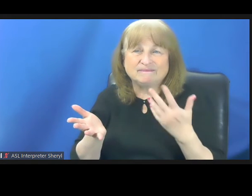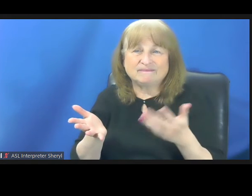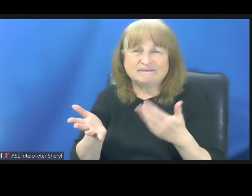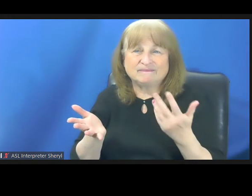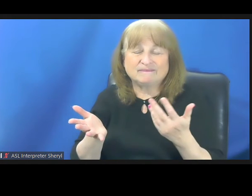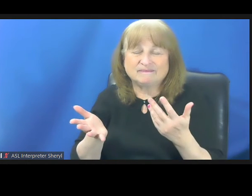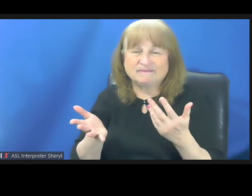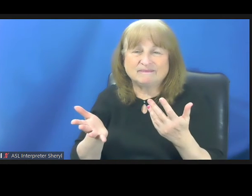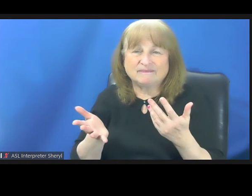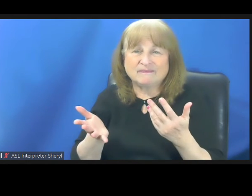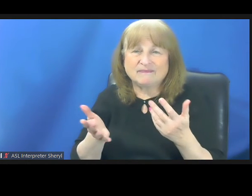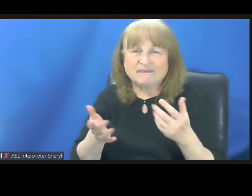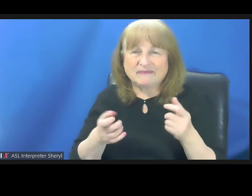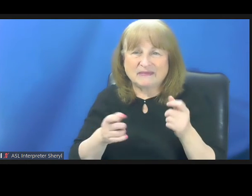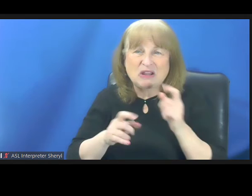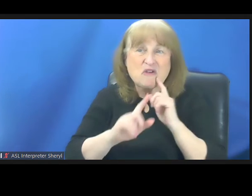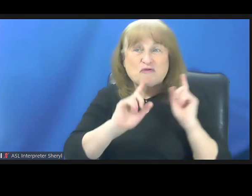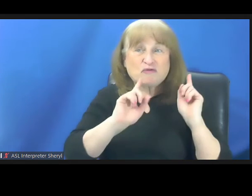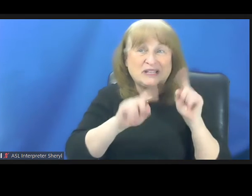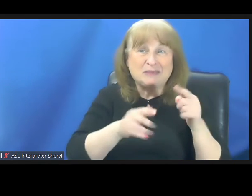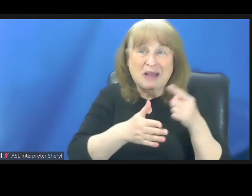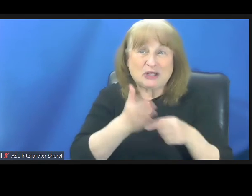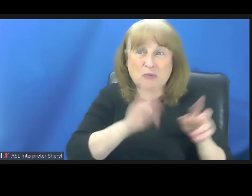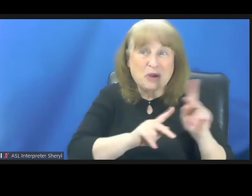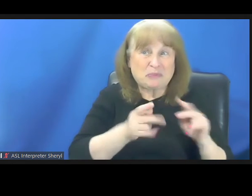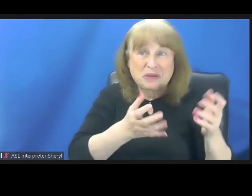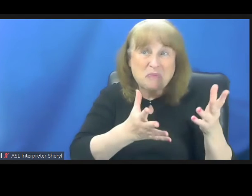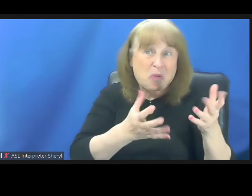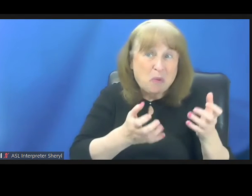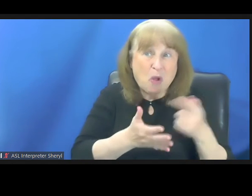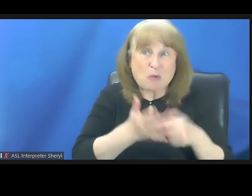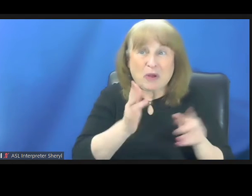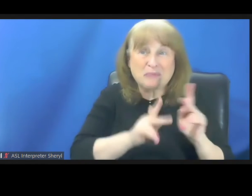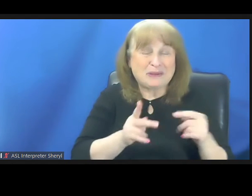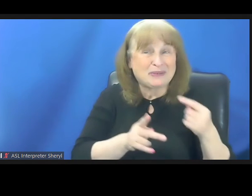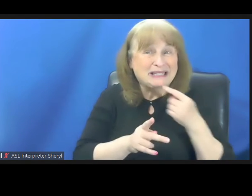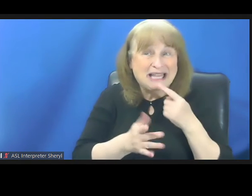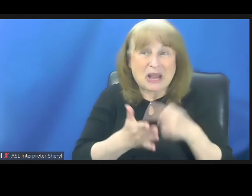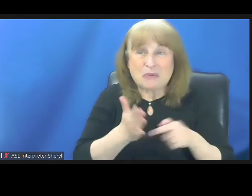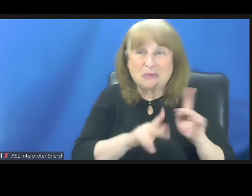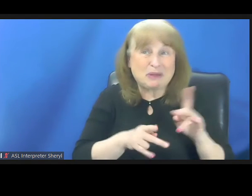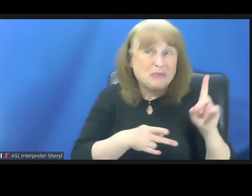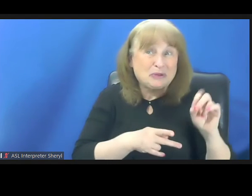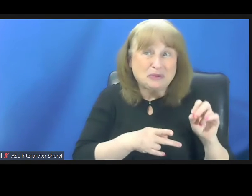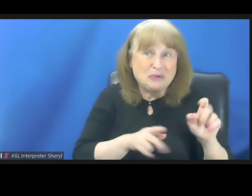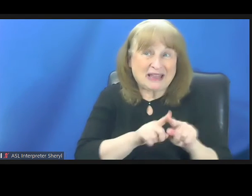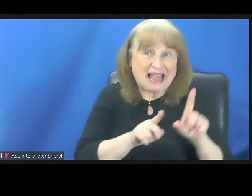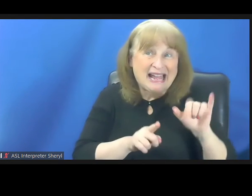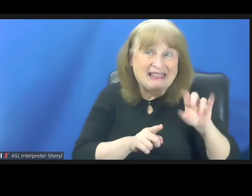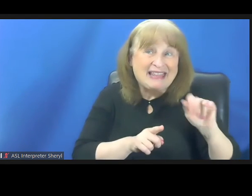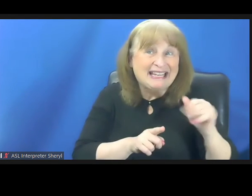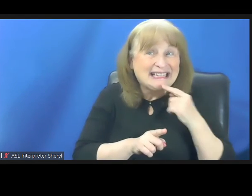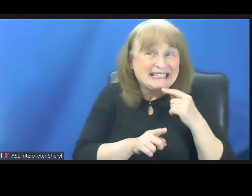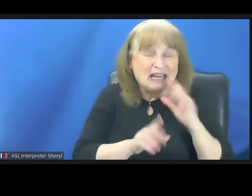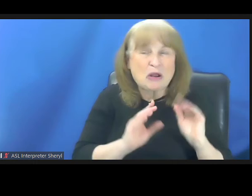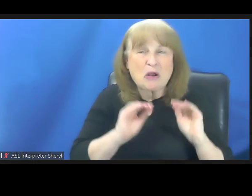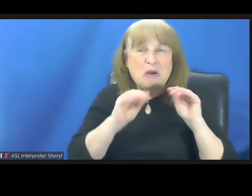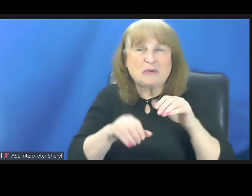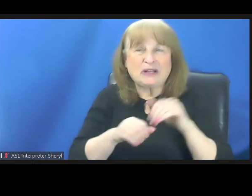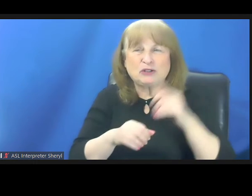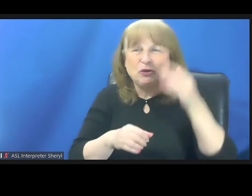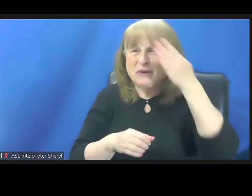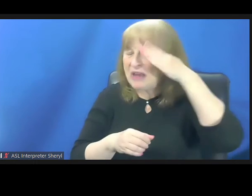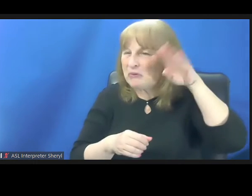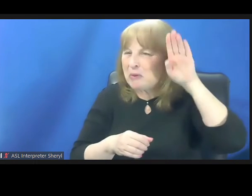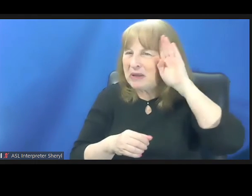both responding to what people want, people say, people do, as Lina said, putting it into an